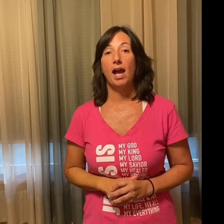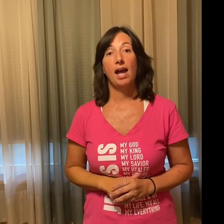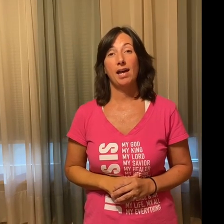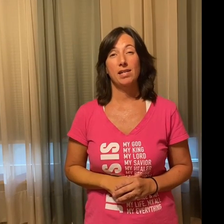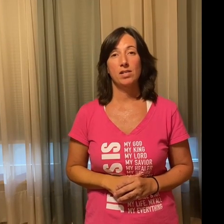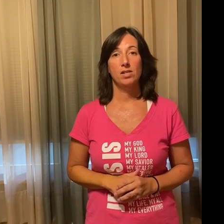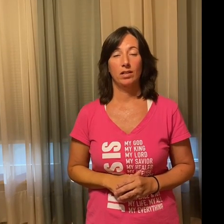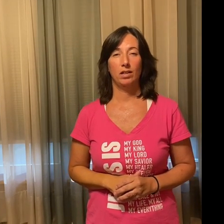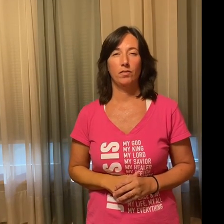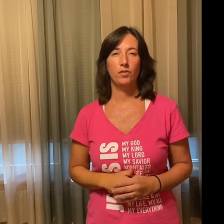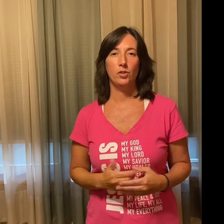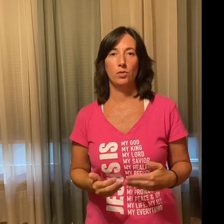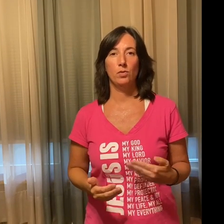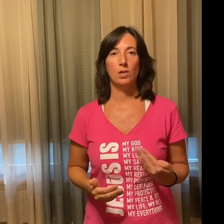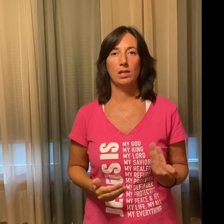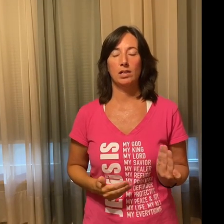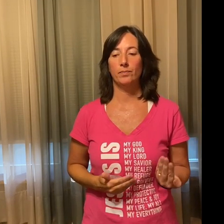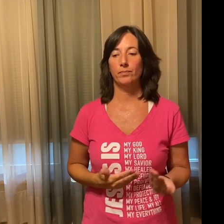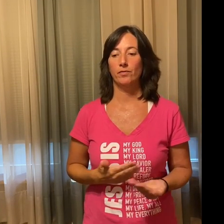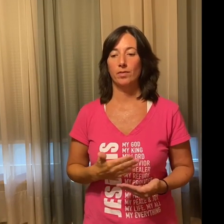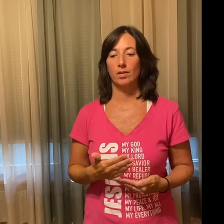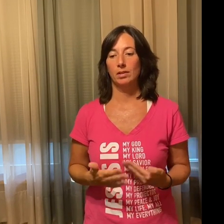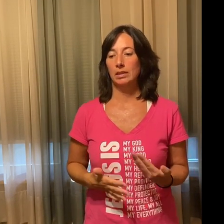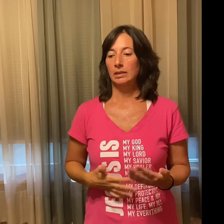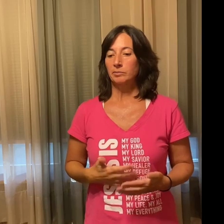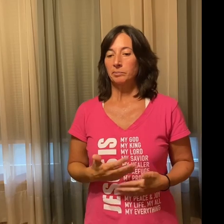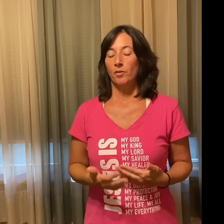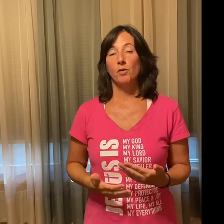I've added a few